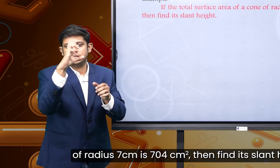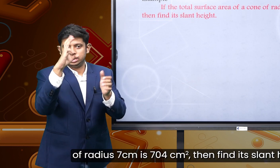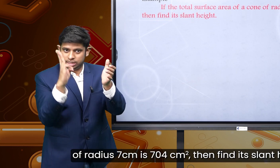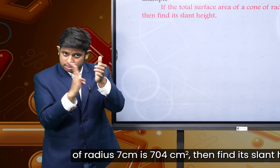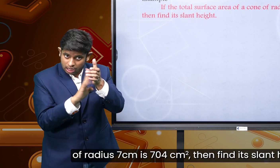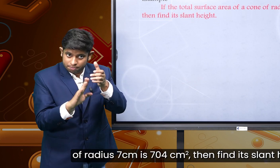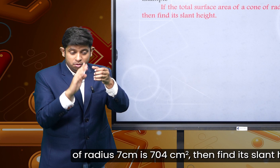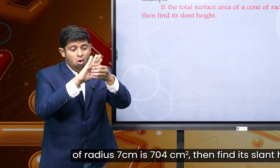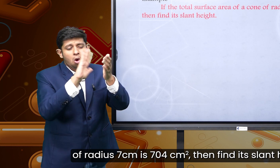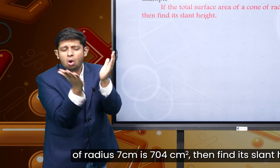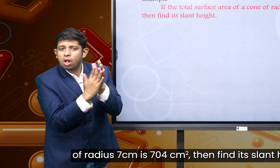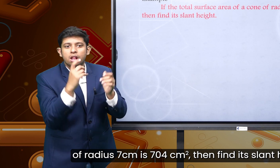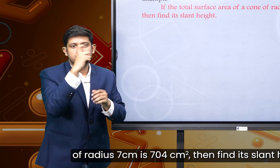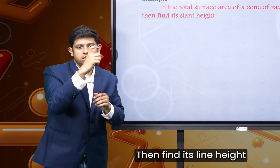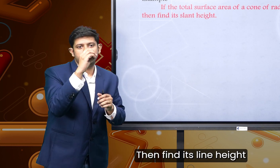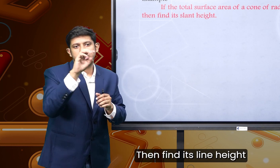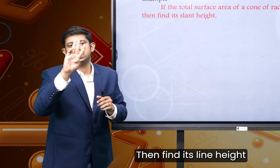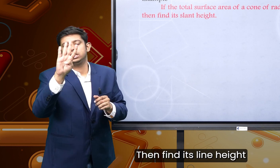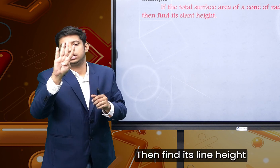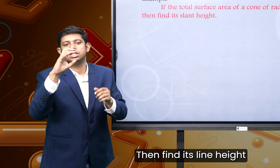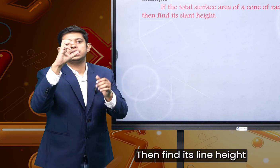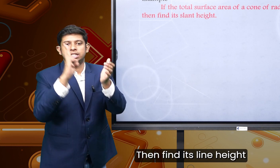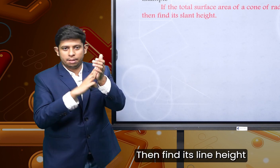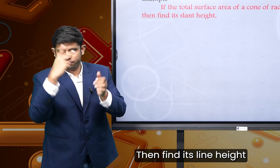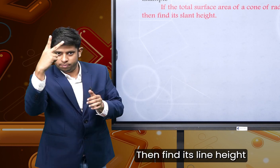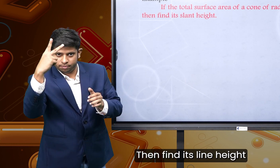704 cm square. Then find its slant height.